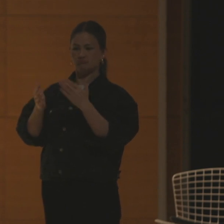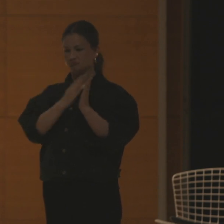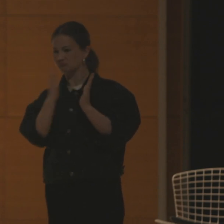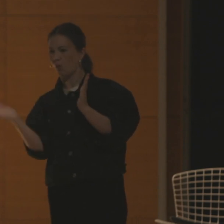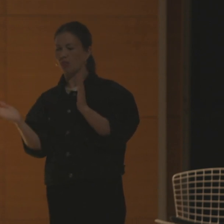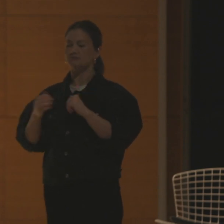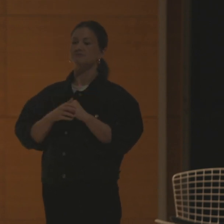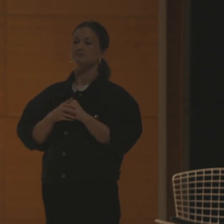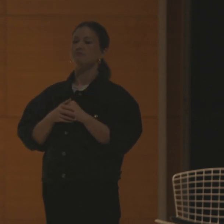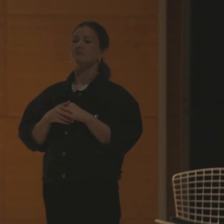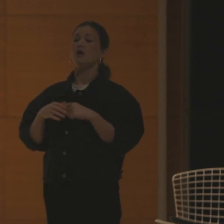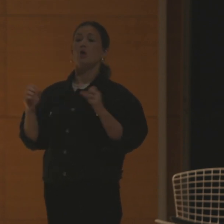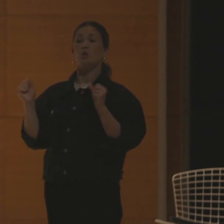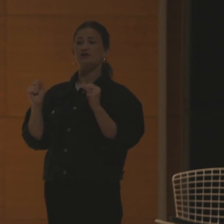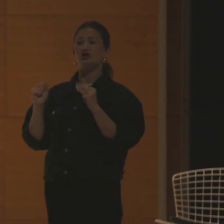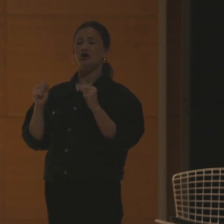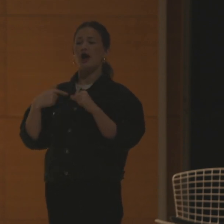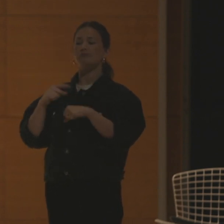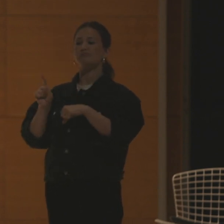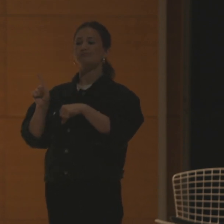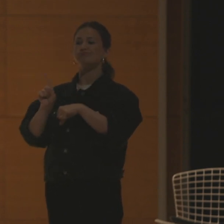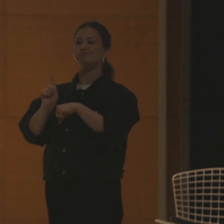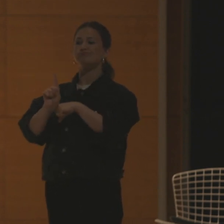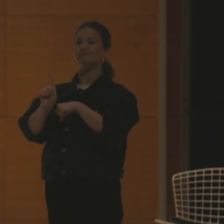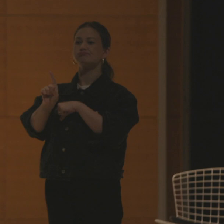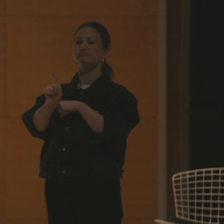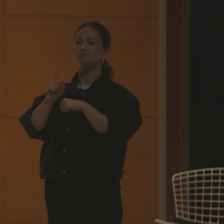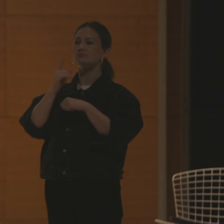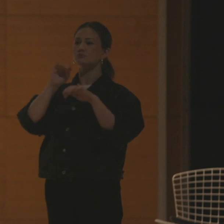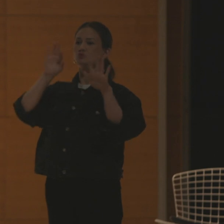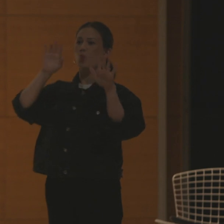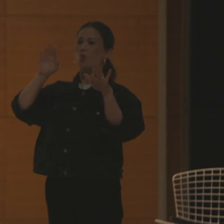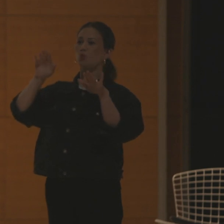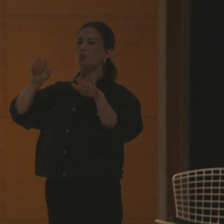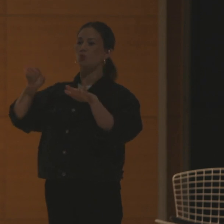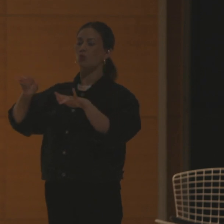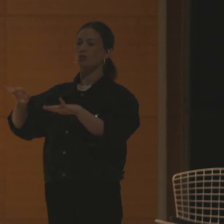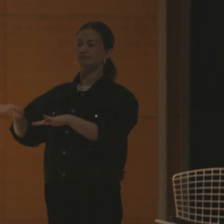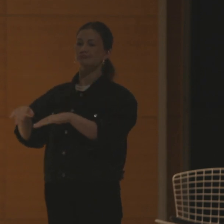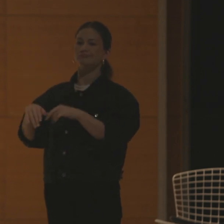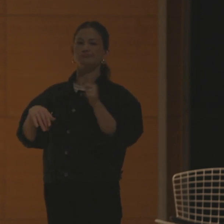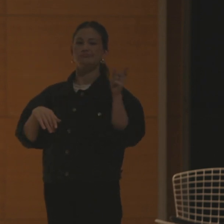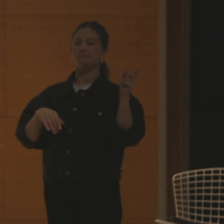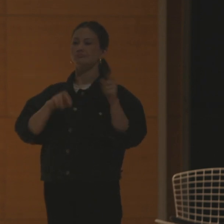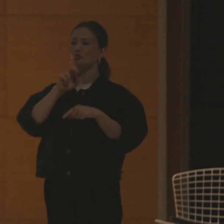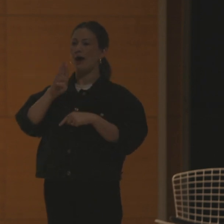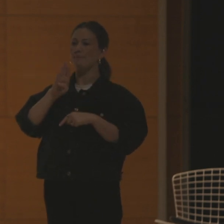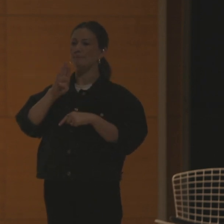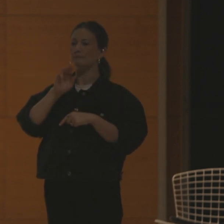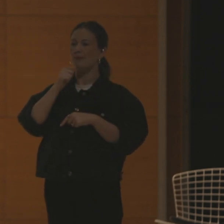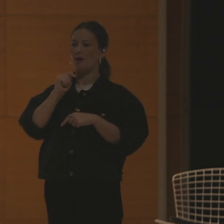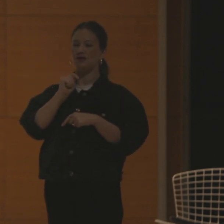Winter, and I walked the sidewalk at night along banks of hard snow. I'd come from Rab's apartment off the reservation.